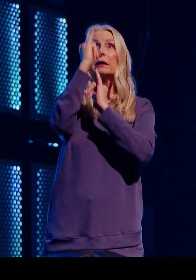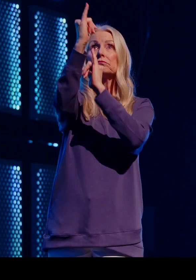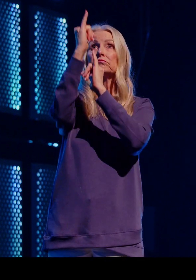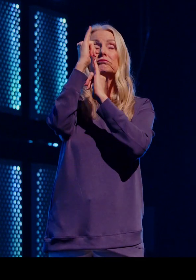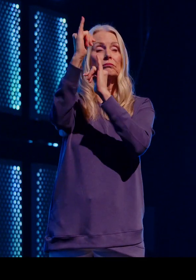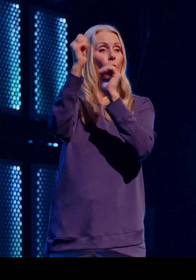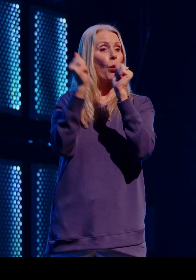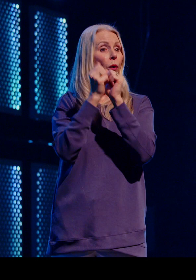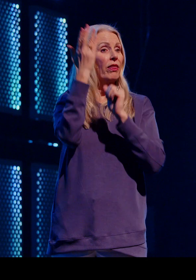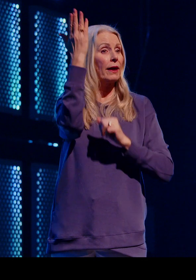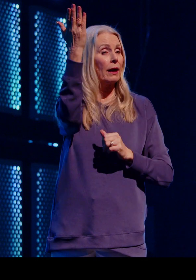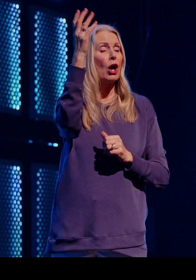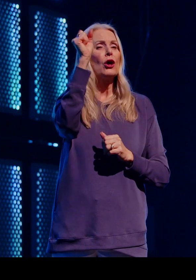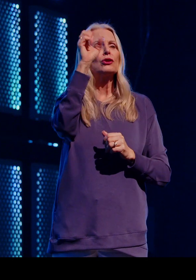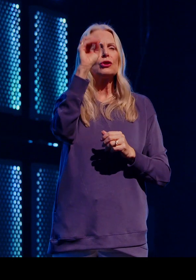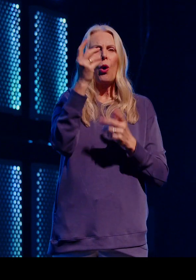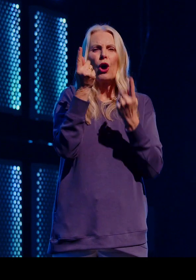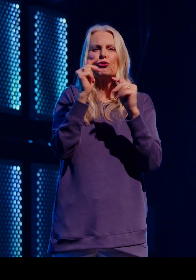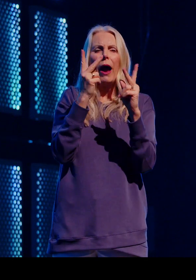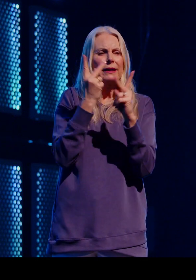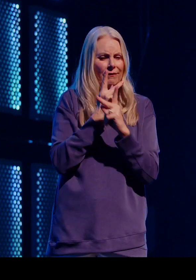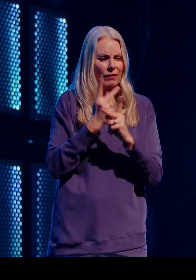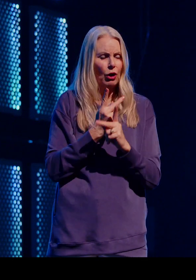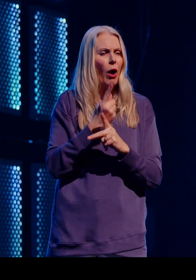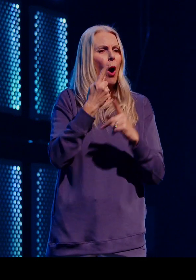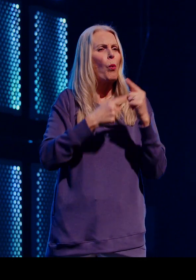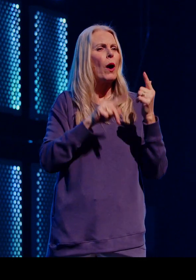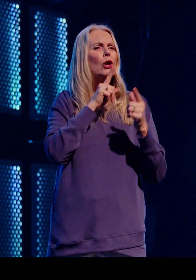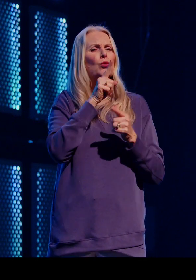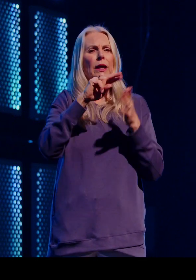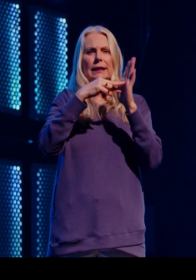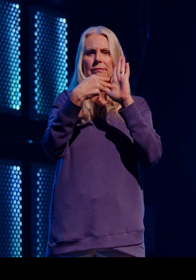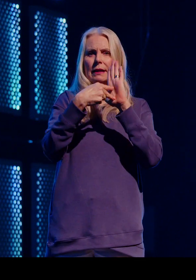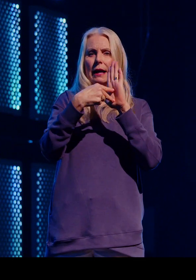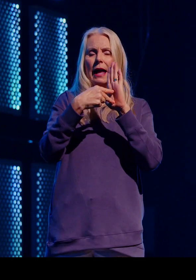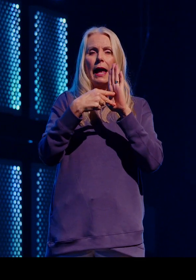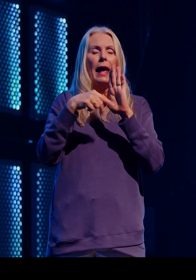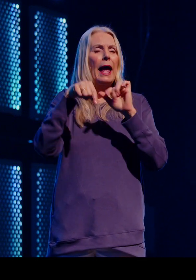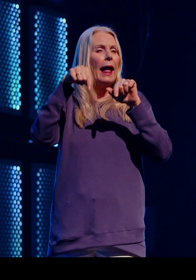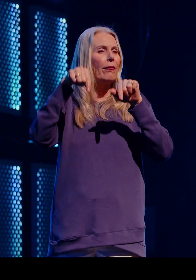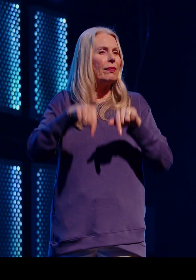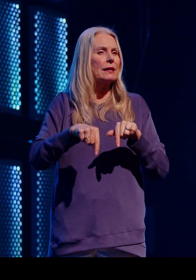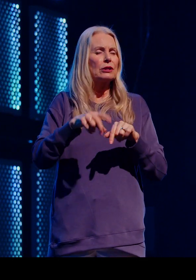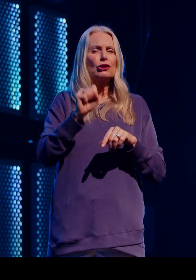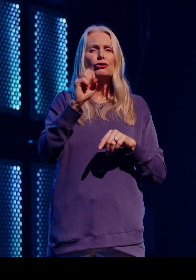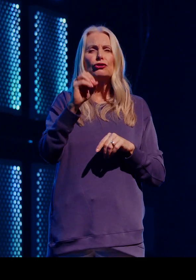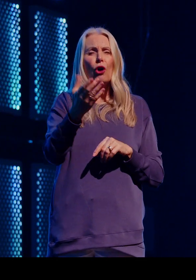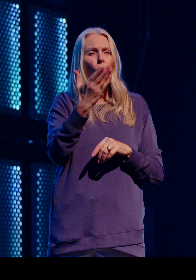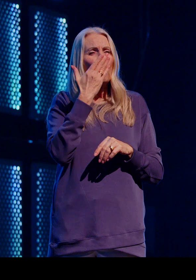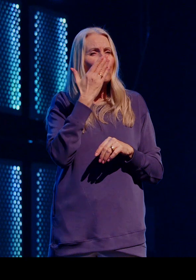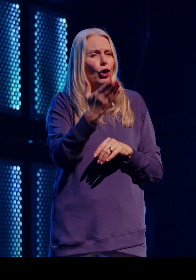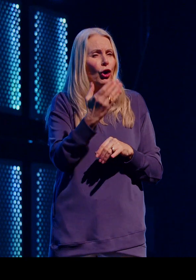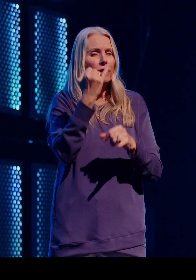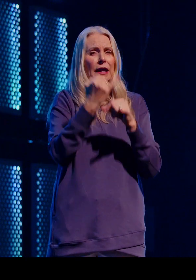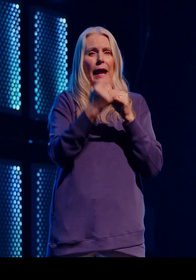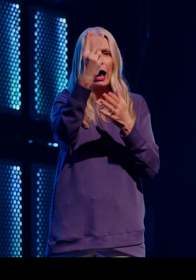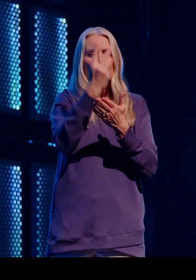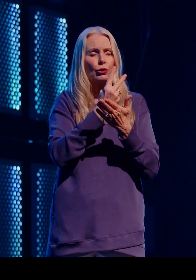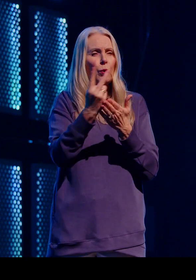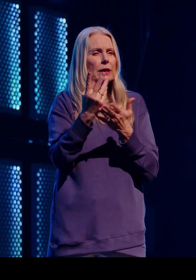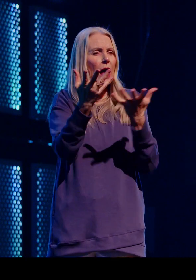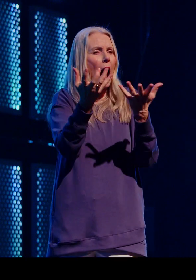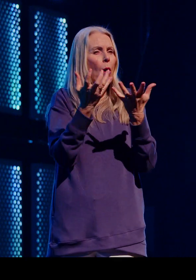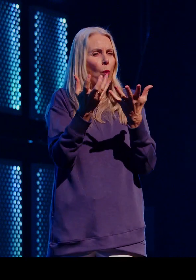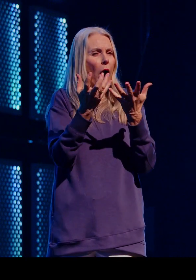spending some time really trying to figure out what this passage is saying, and it's been so good the last couple of weeks. I want to just continue to take